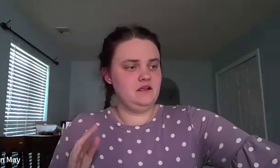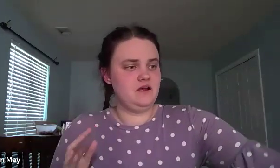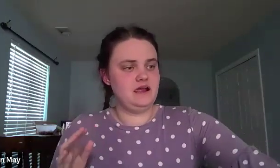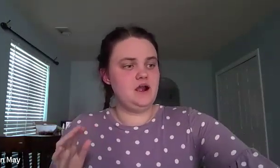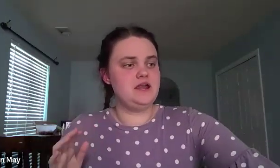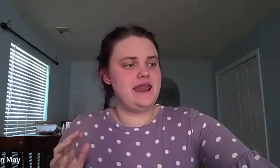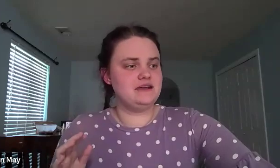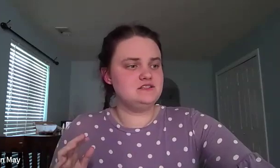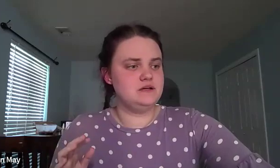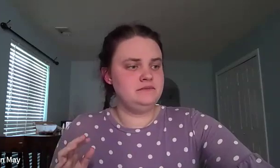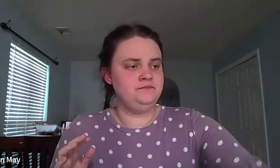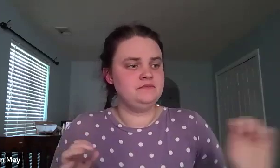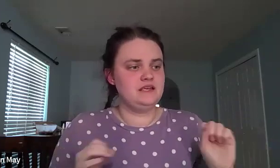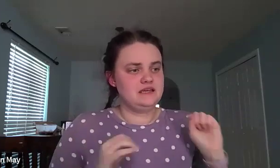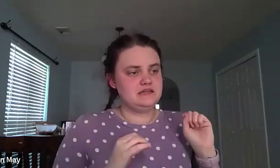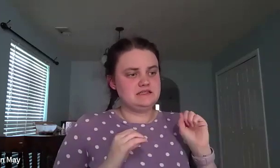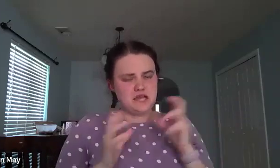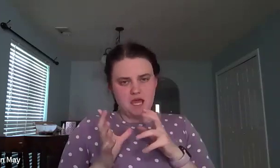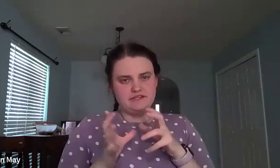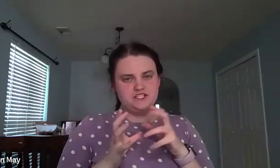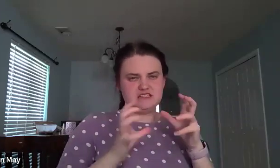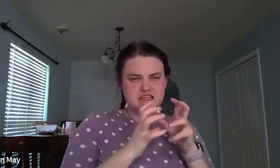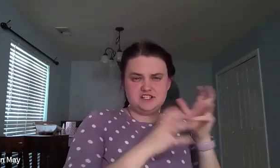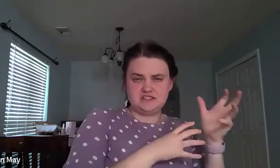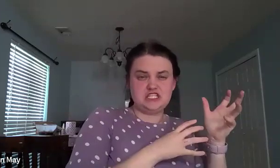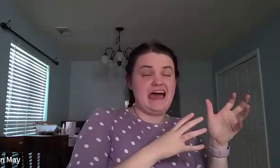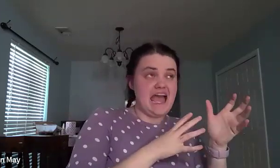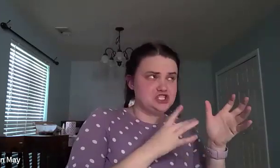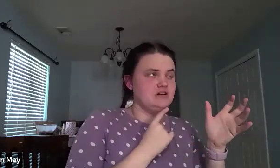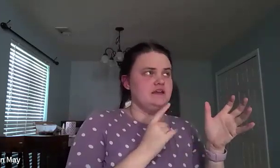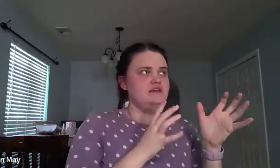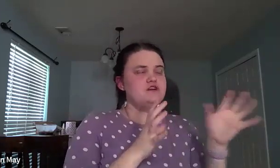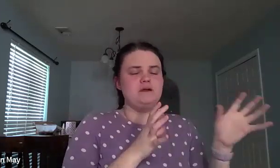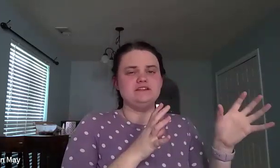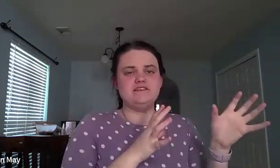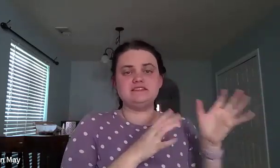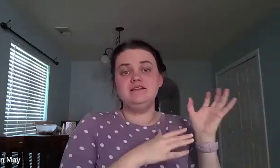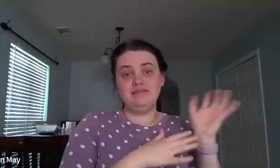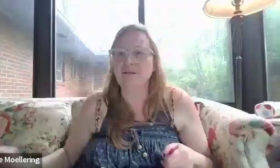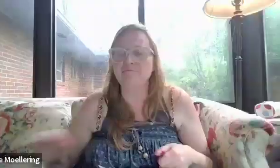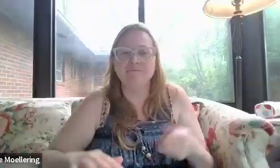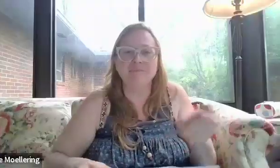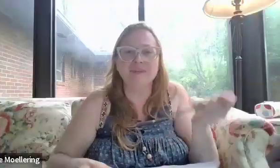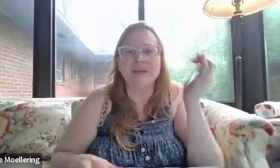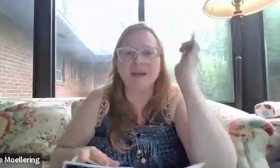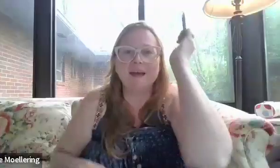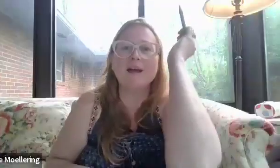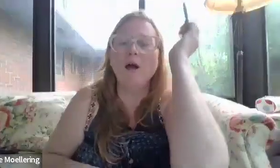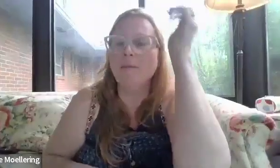All right. Our next one is cabbage slash. Cannot talk whenever I say this. Hey, Gillian. Yes.